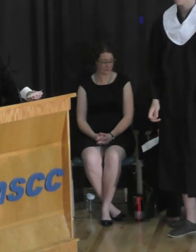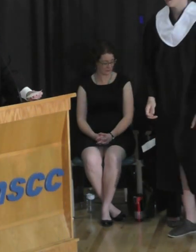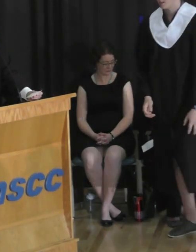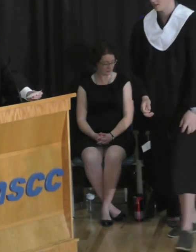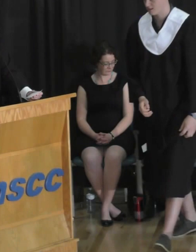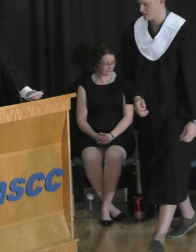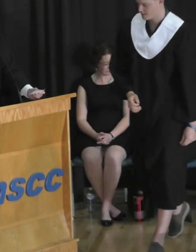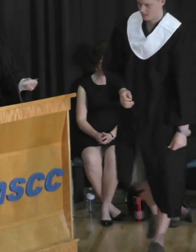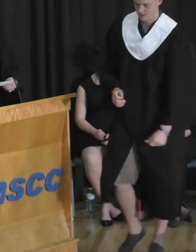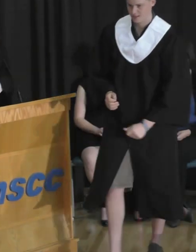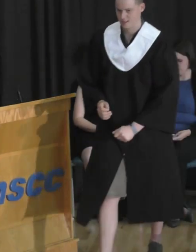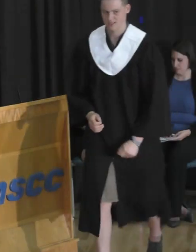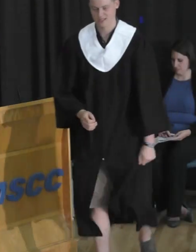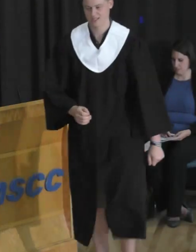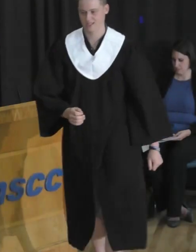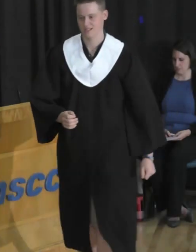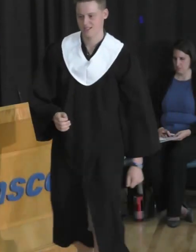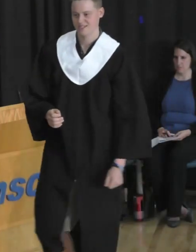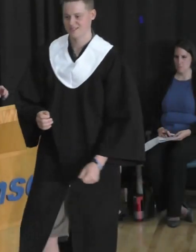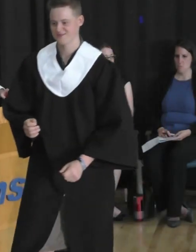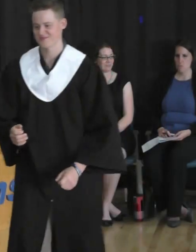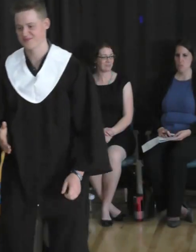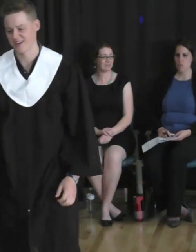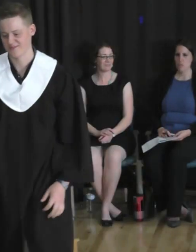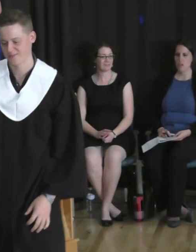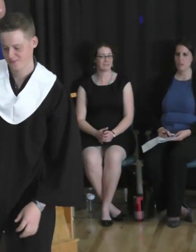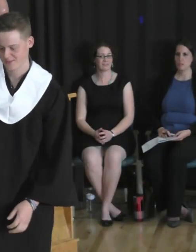Jacob Hopewell.